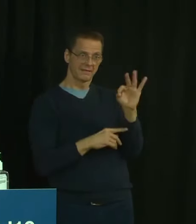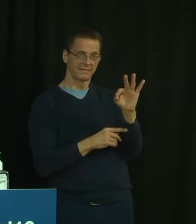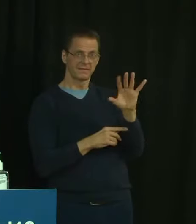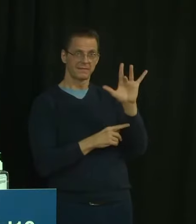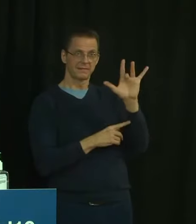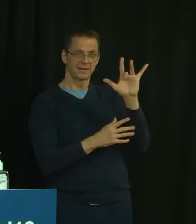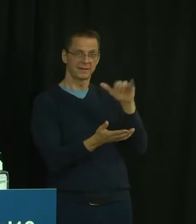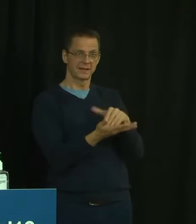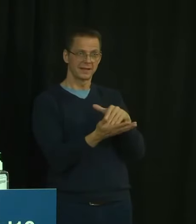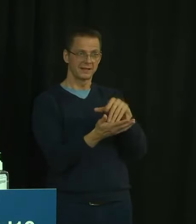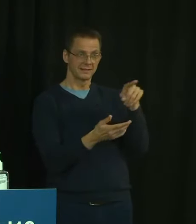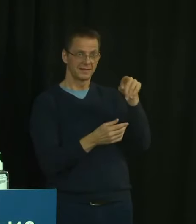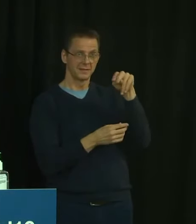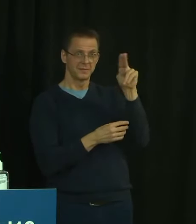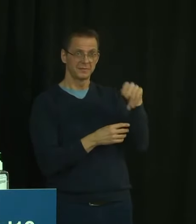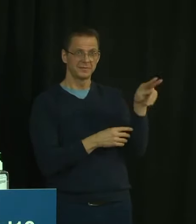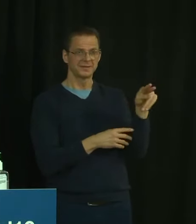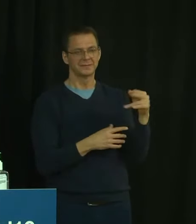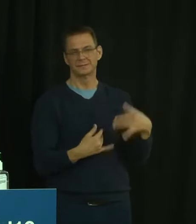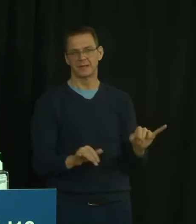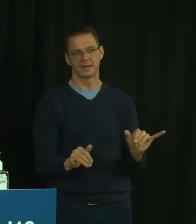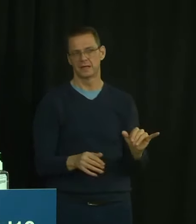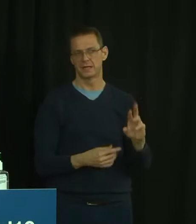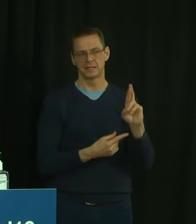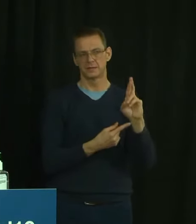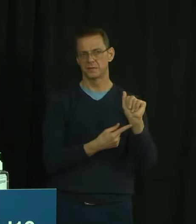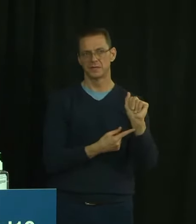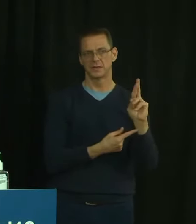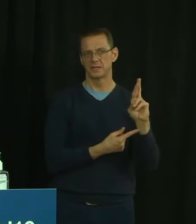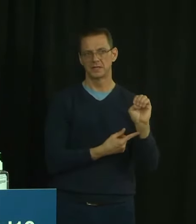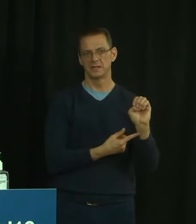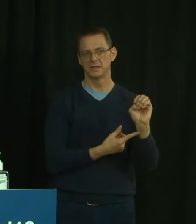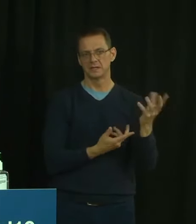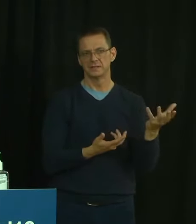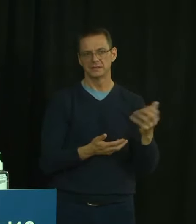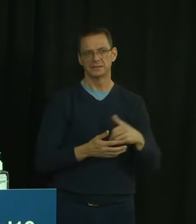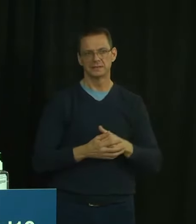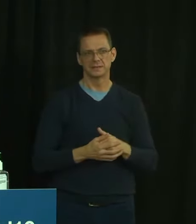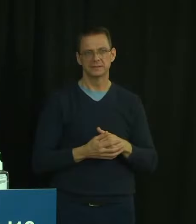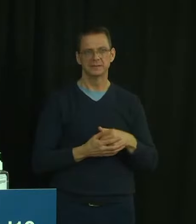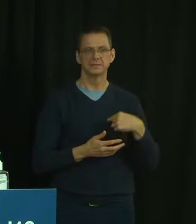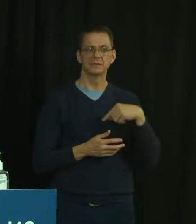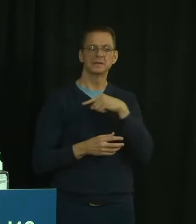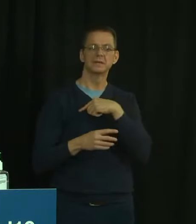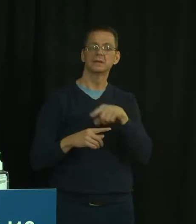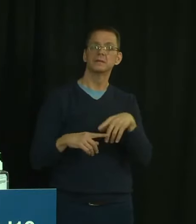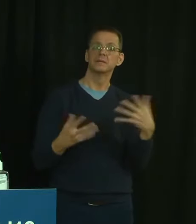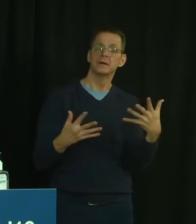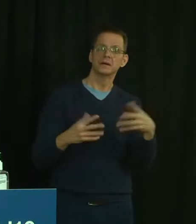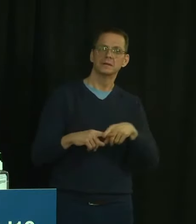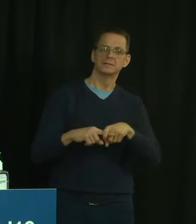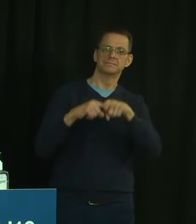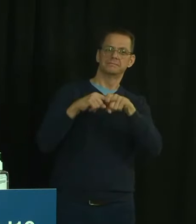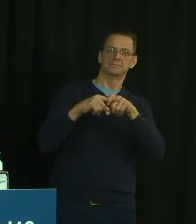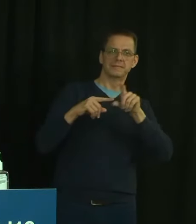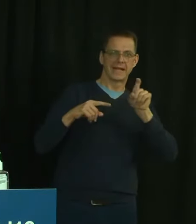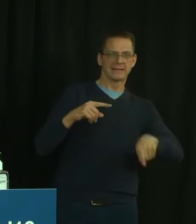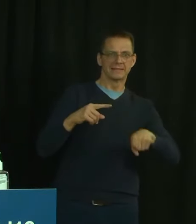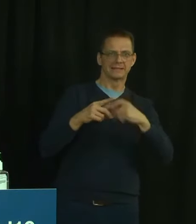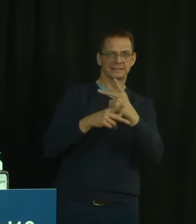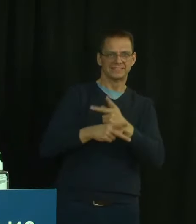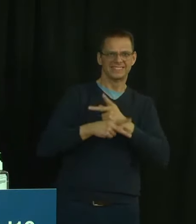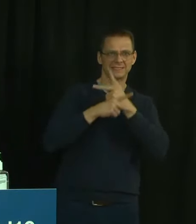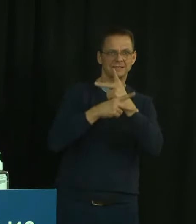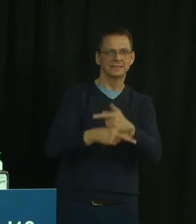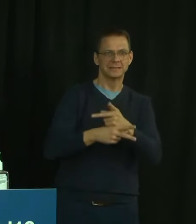rare outcome, and we are pausing, again, out of a sense of precaution and wanting to make sure that we do extra work to be able to